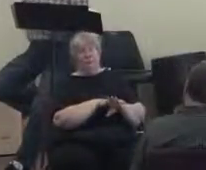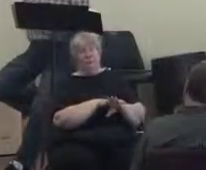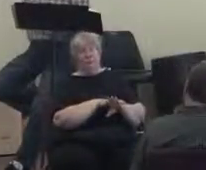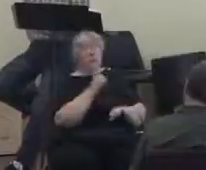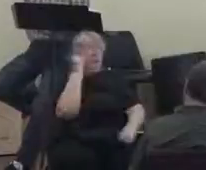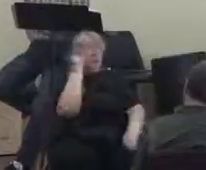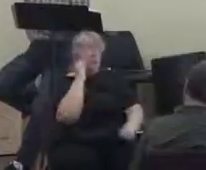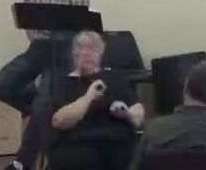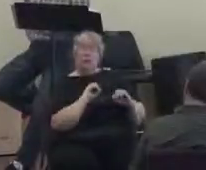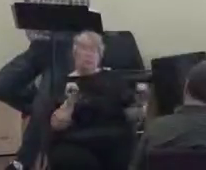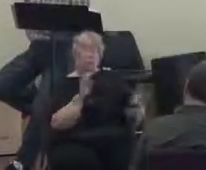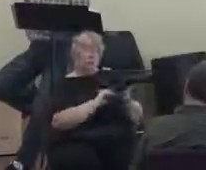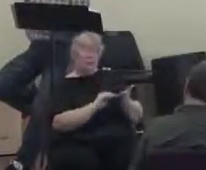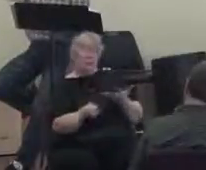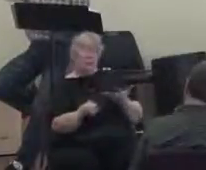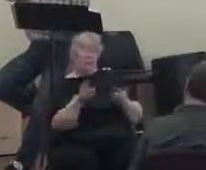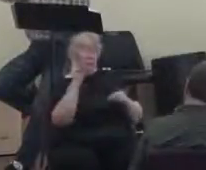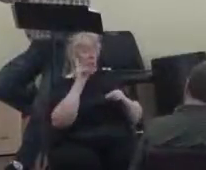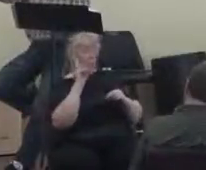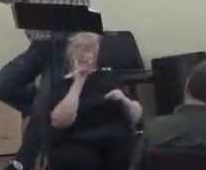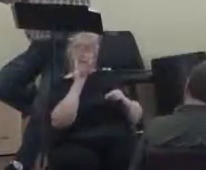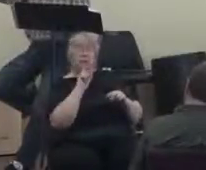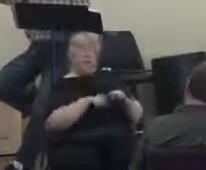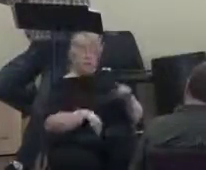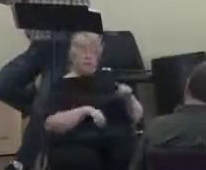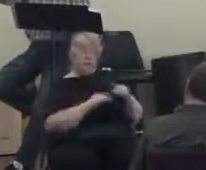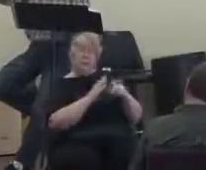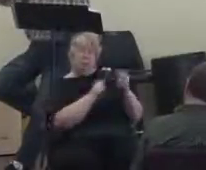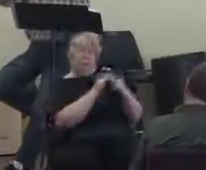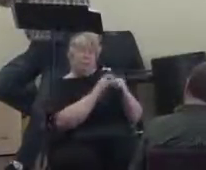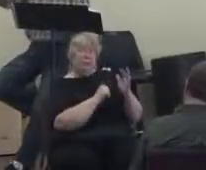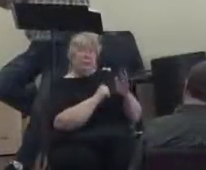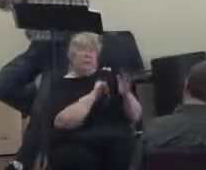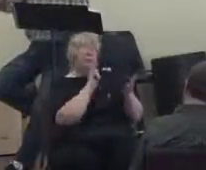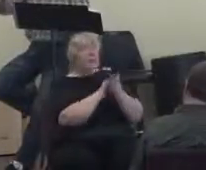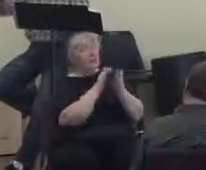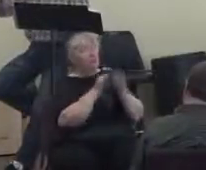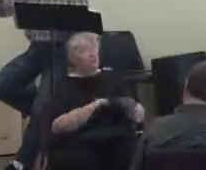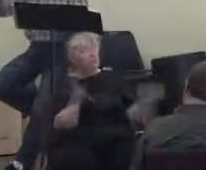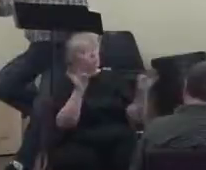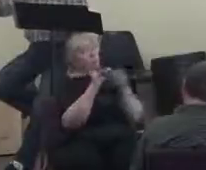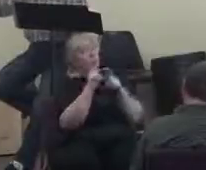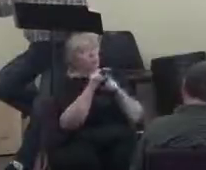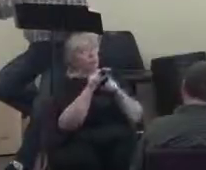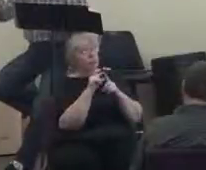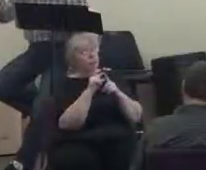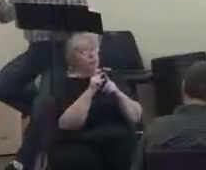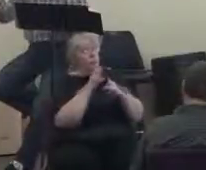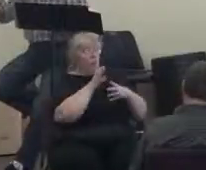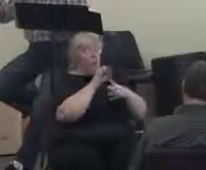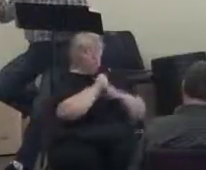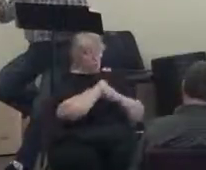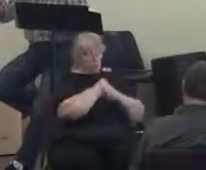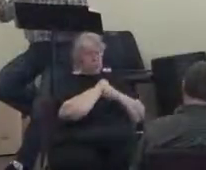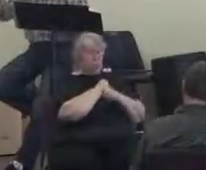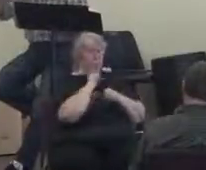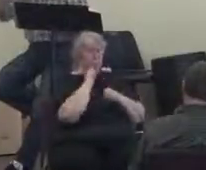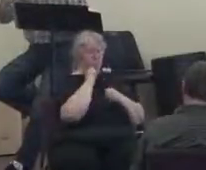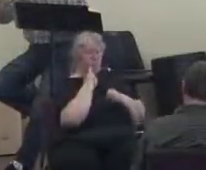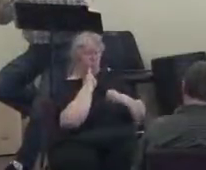no building up. And for some of us in here, that's a valuable word, because you're holding bitterness and unforgiveness in your